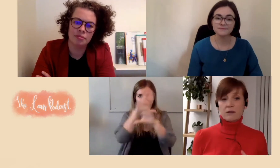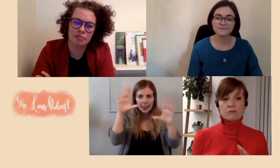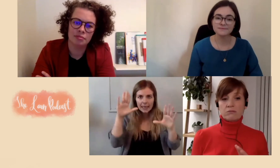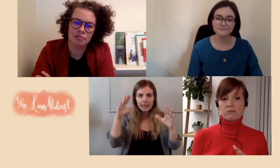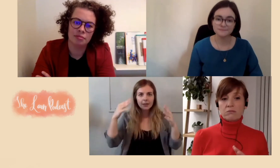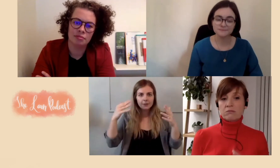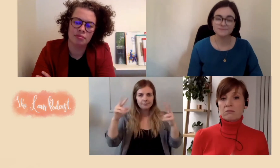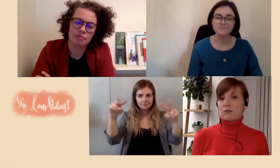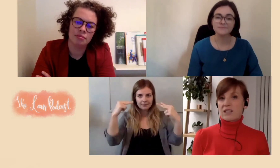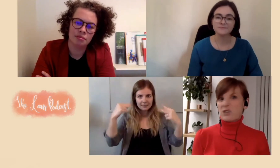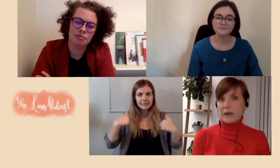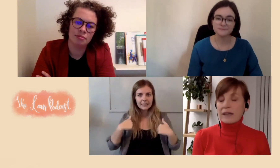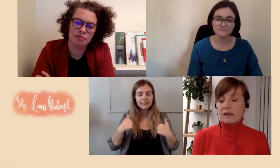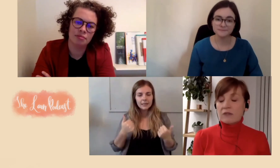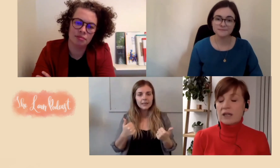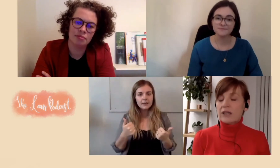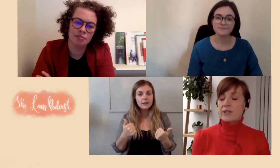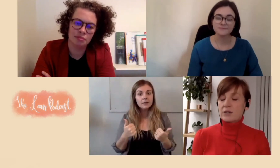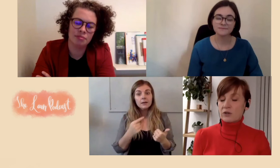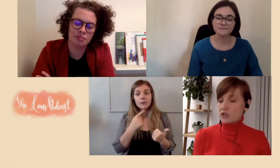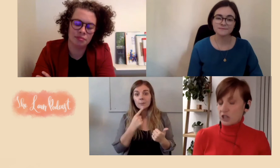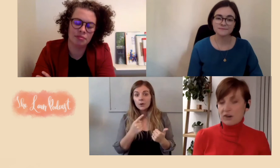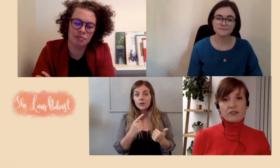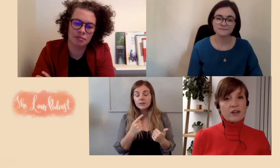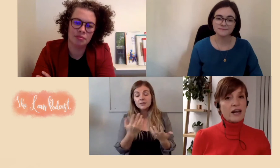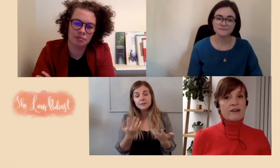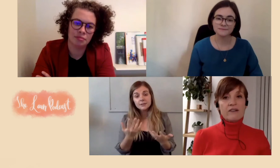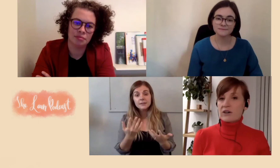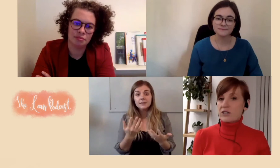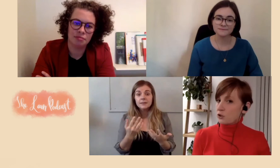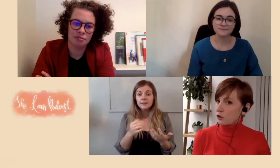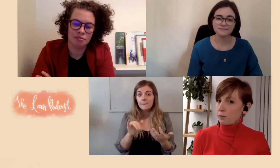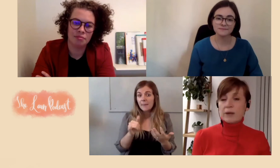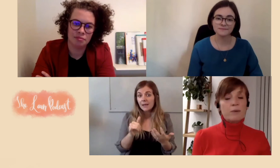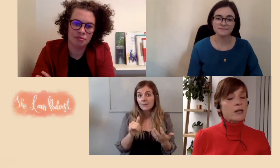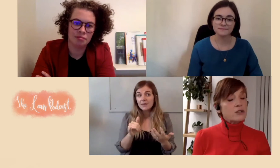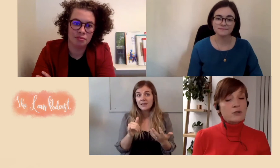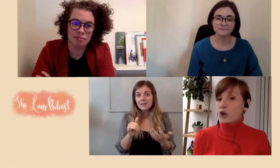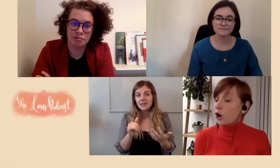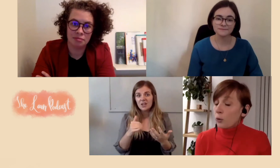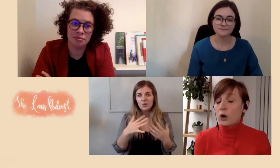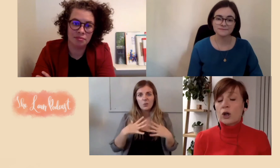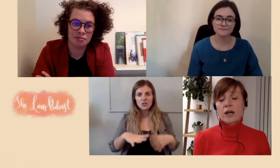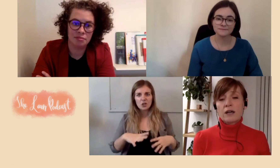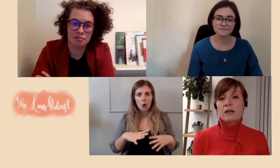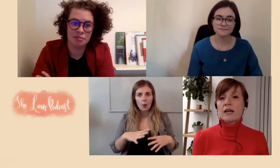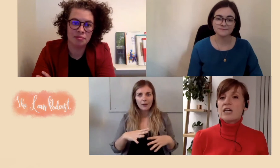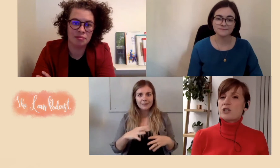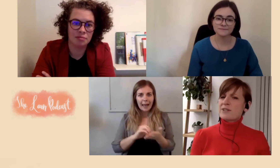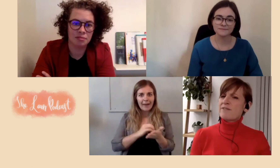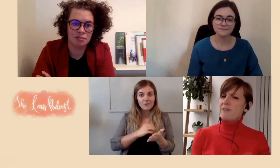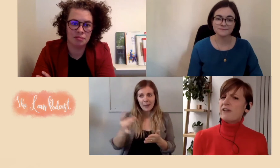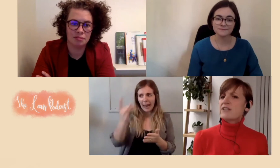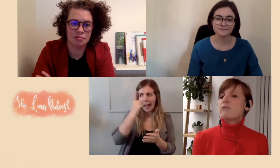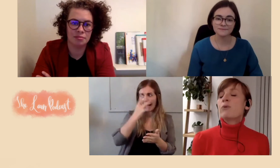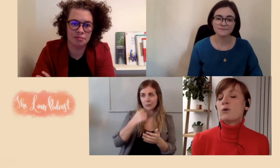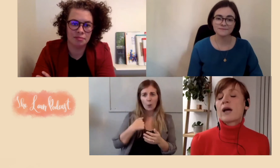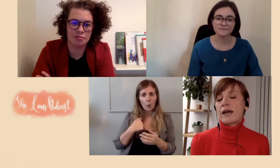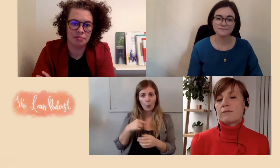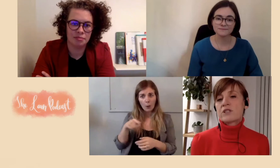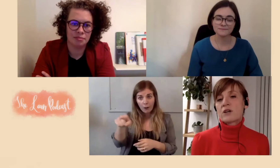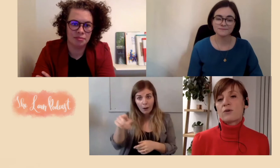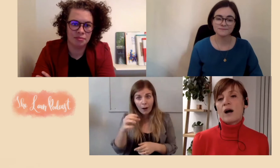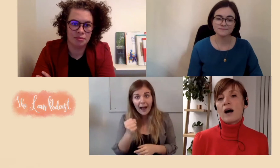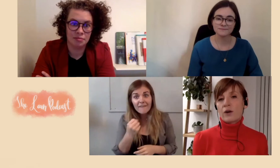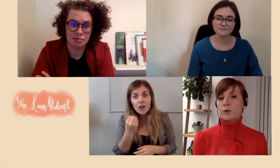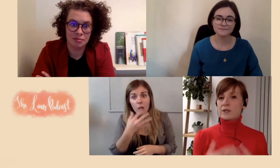clearly. It could be that we don't want to be brought into a conversation like, oh, that's a nice plant you've got behind you, or